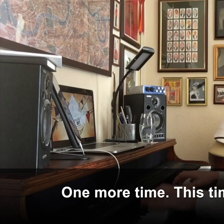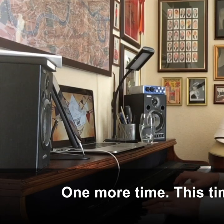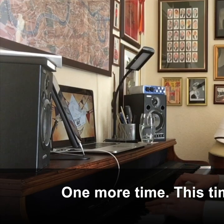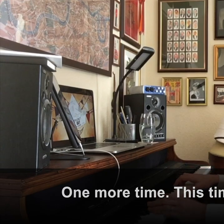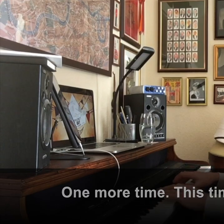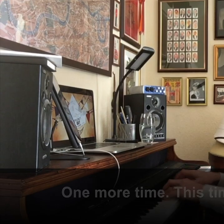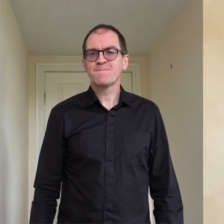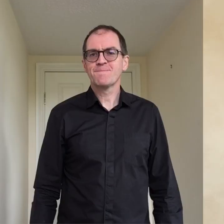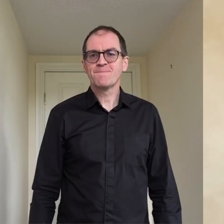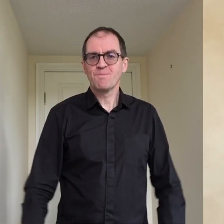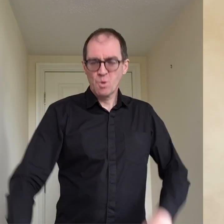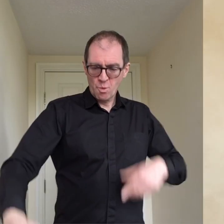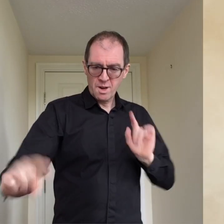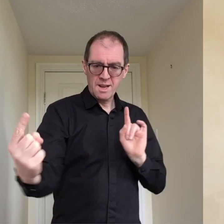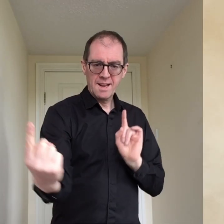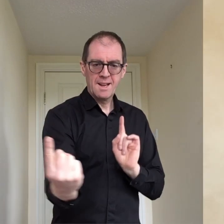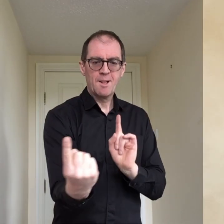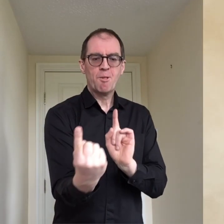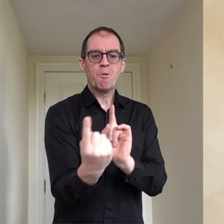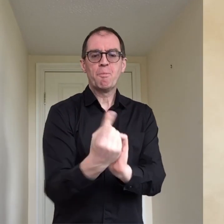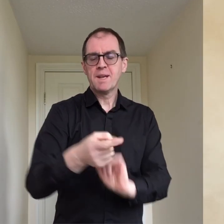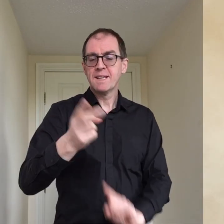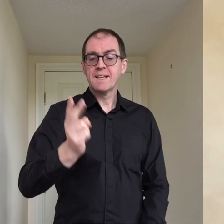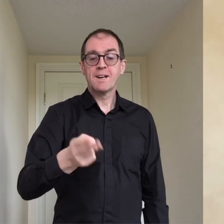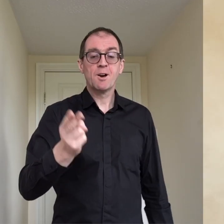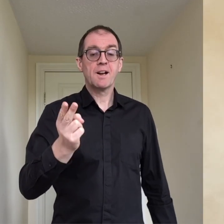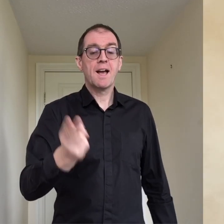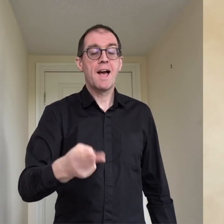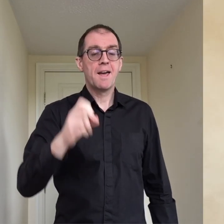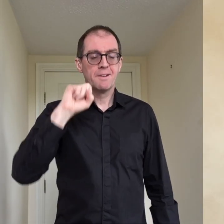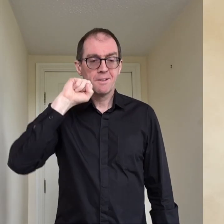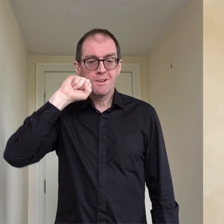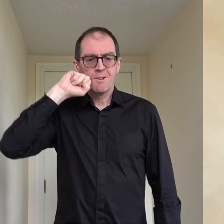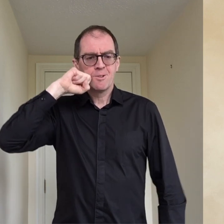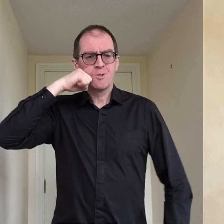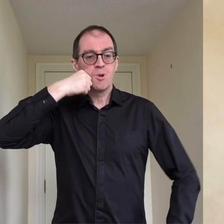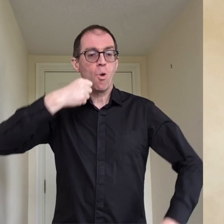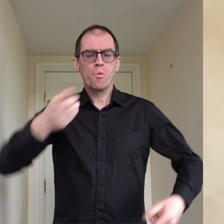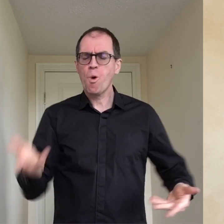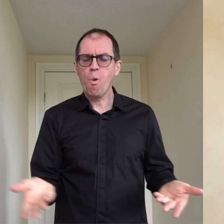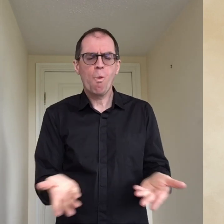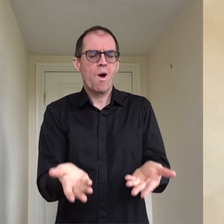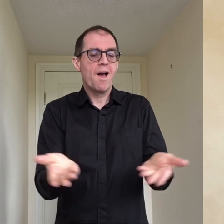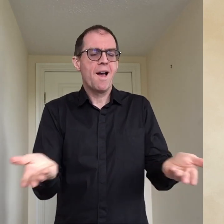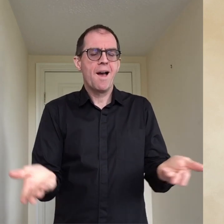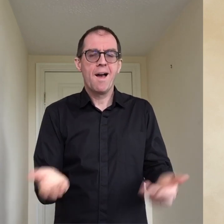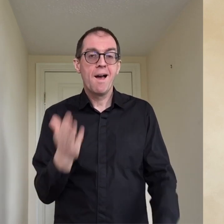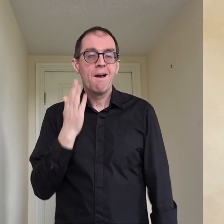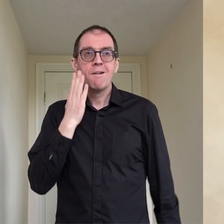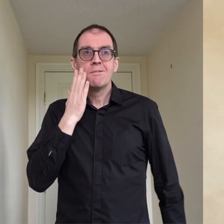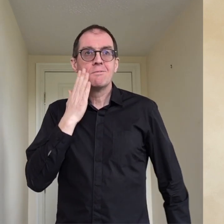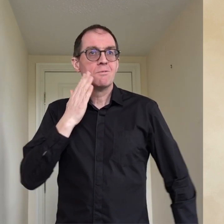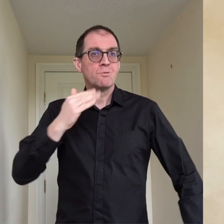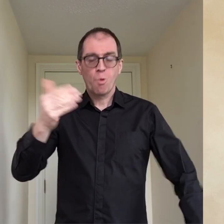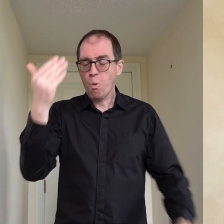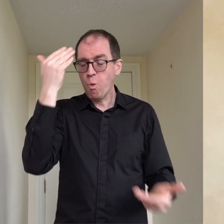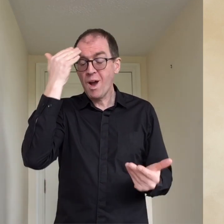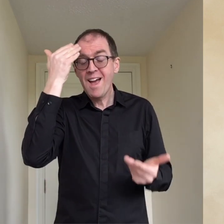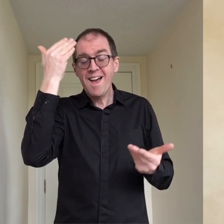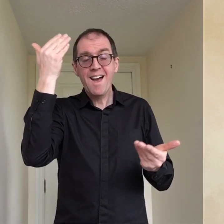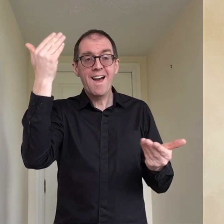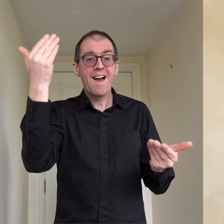your turn. We'll again, don't know where, don't